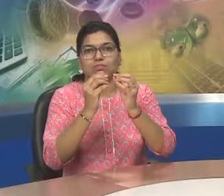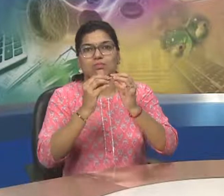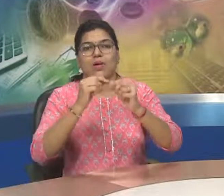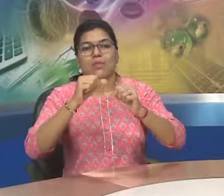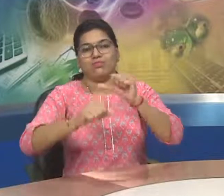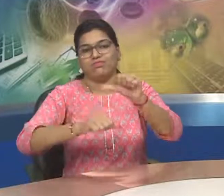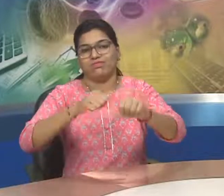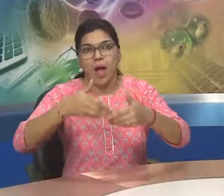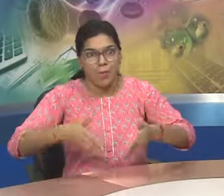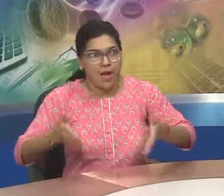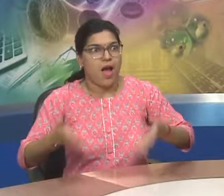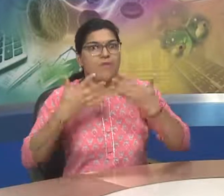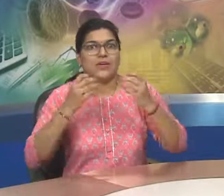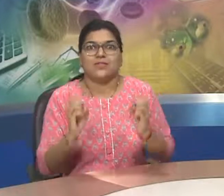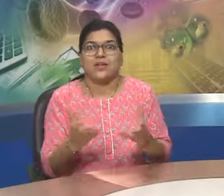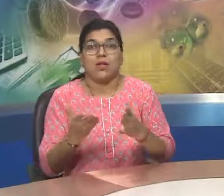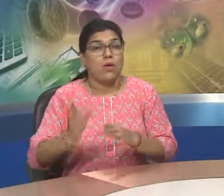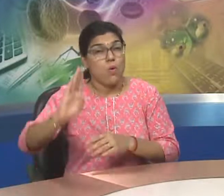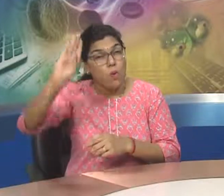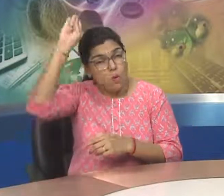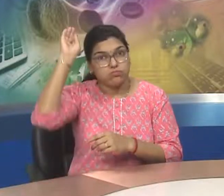billion years ago.